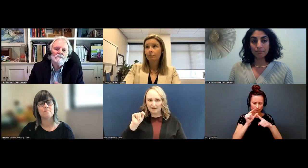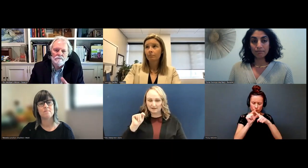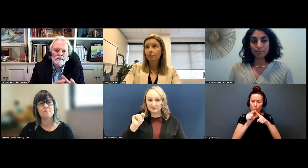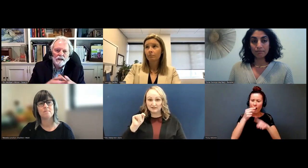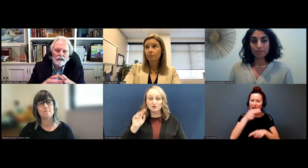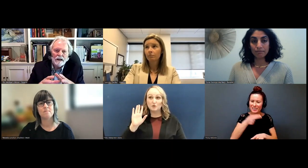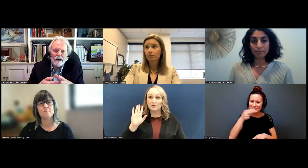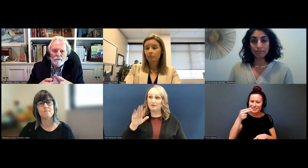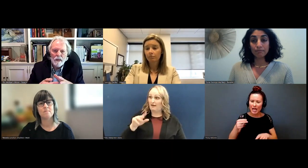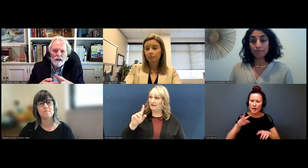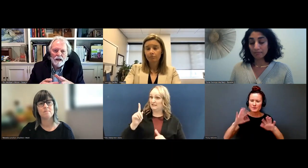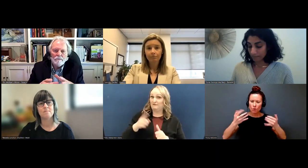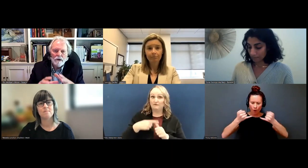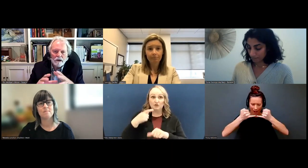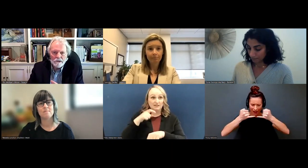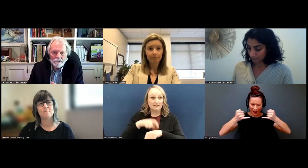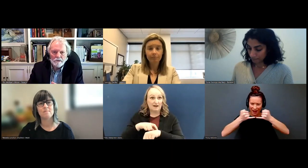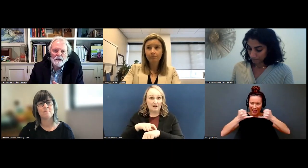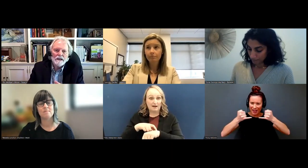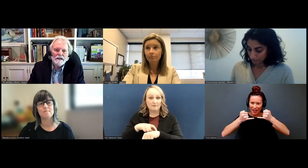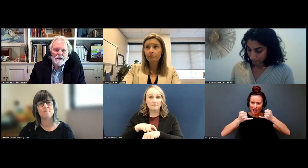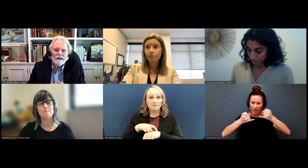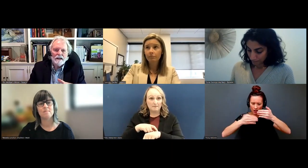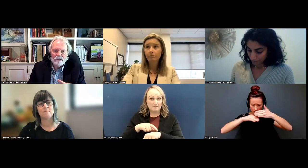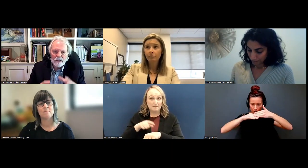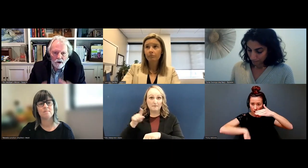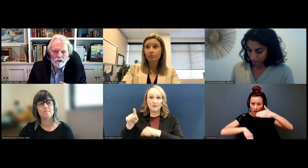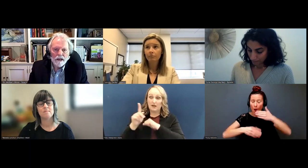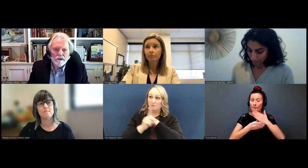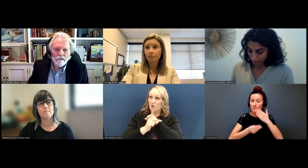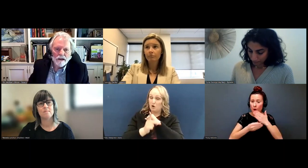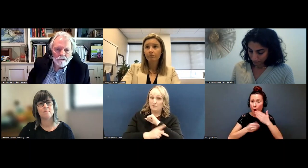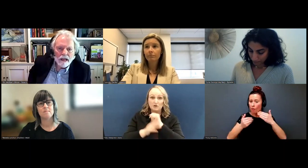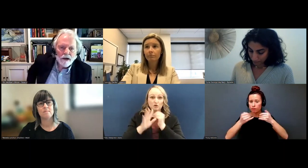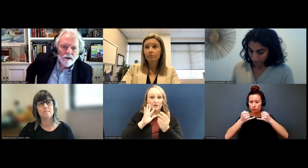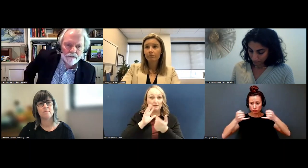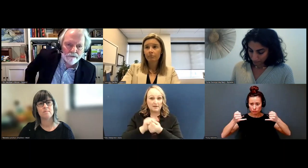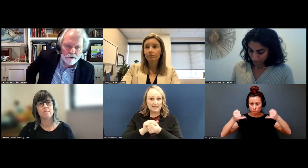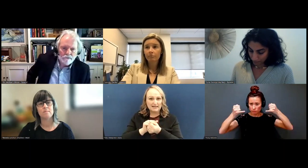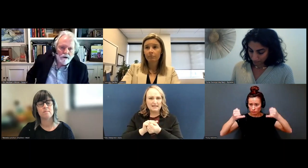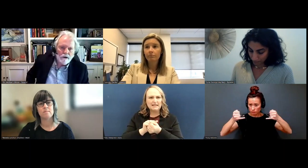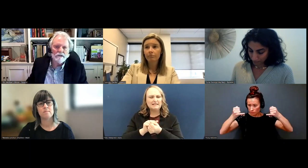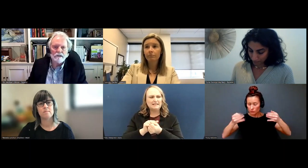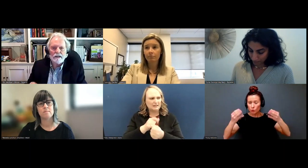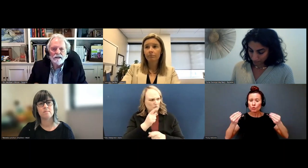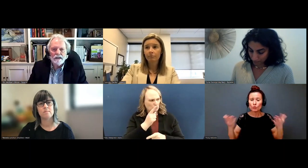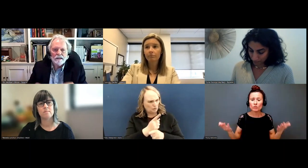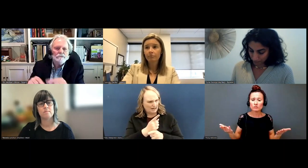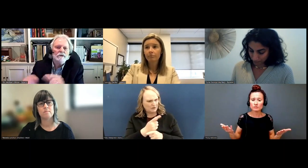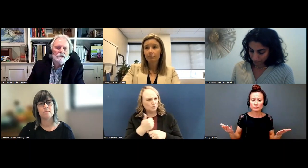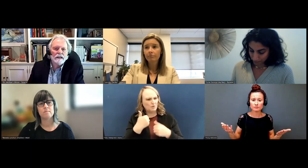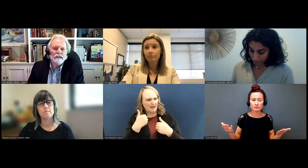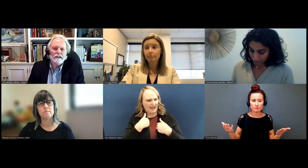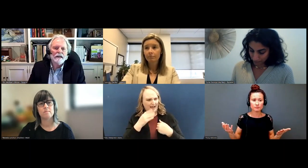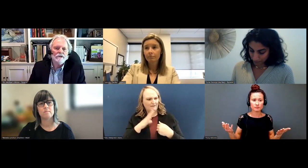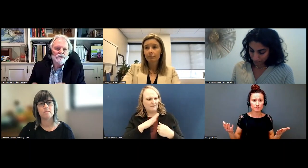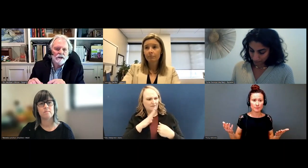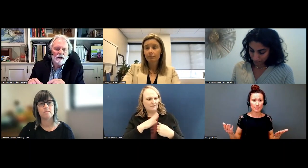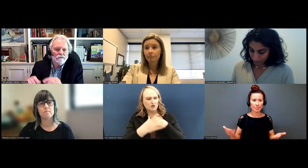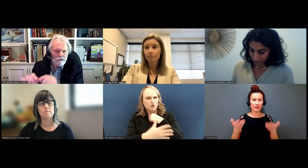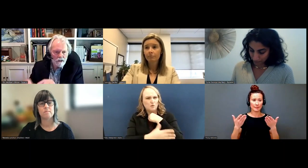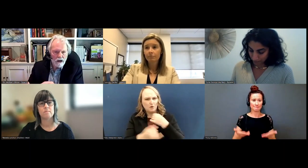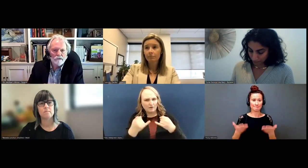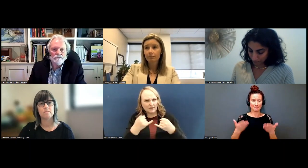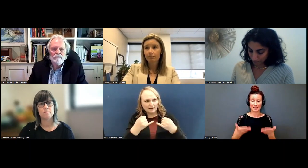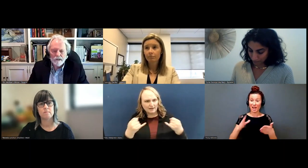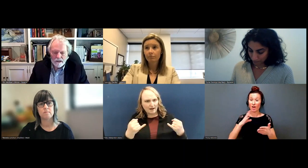now a parliamentary committee said, okay, you're right, we now have an official poverty line. Let's put that in the language